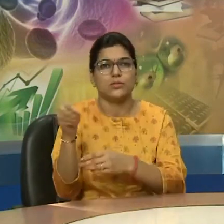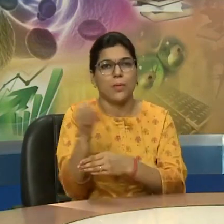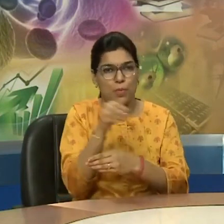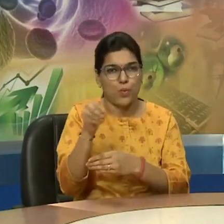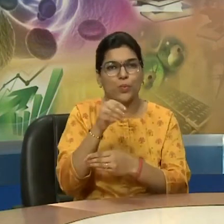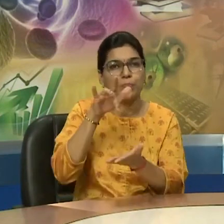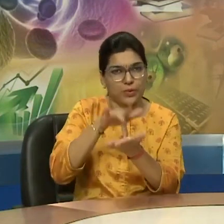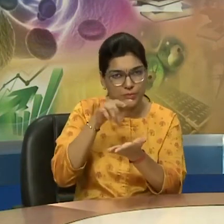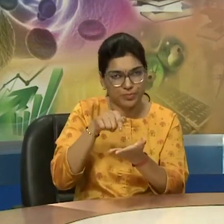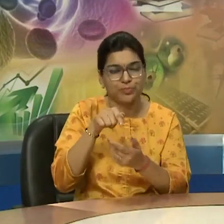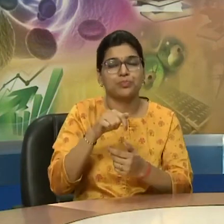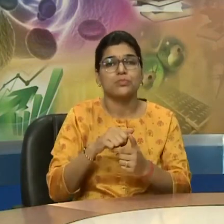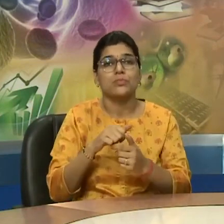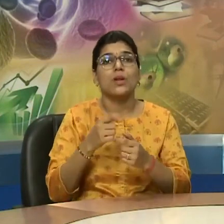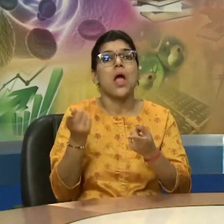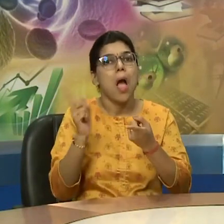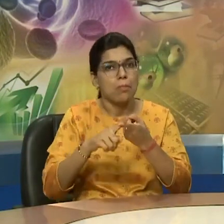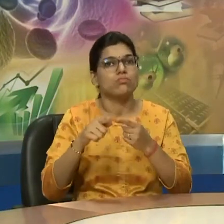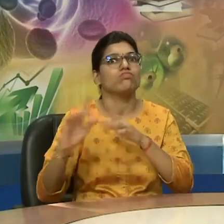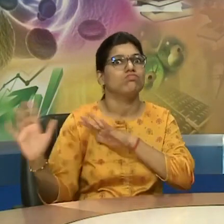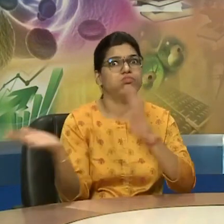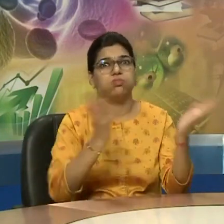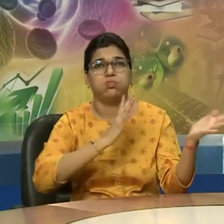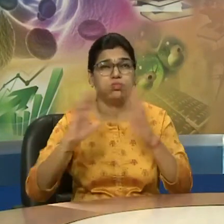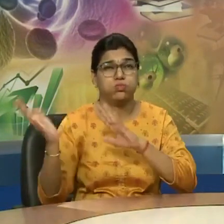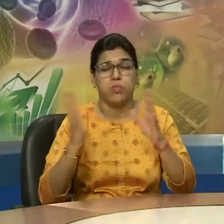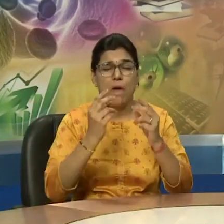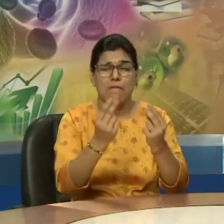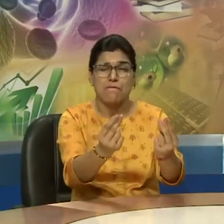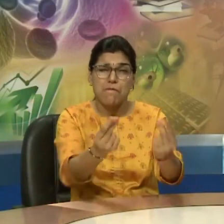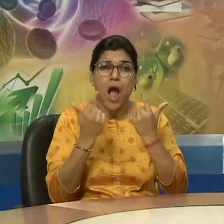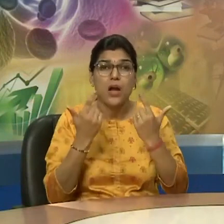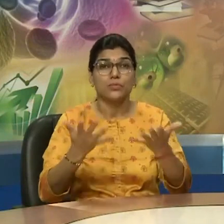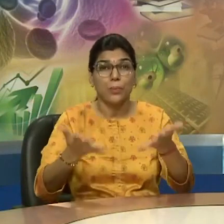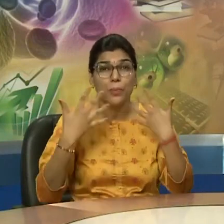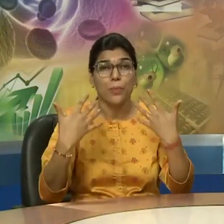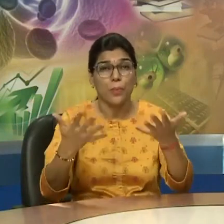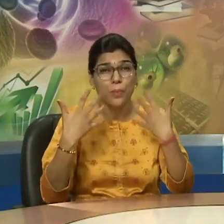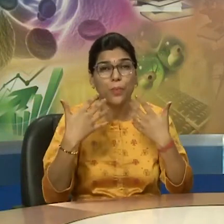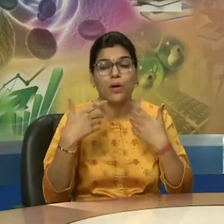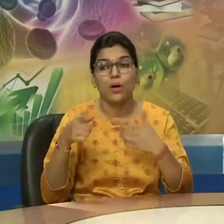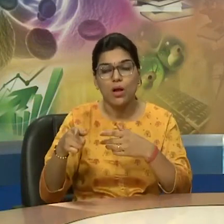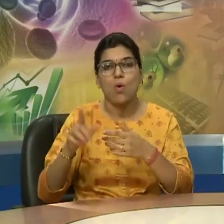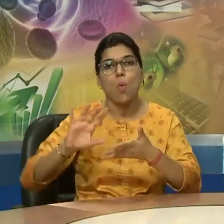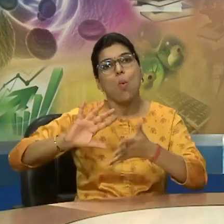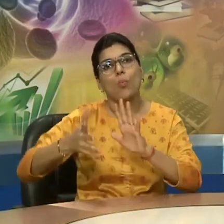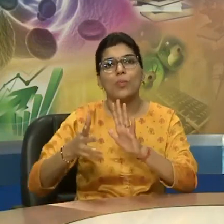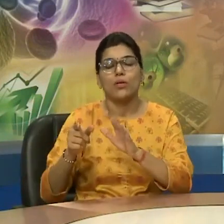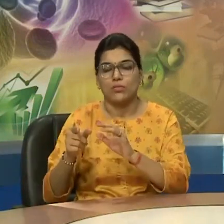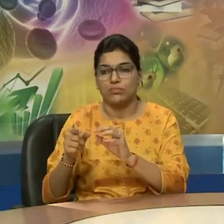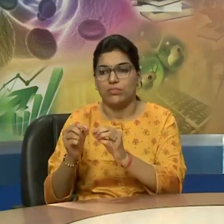But a strong wind, normal in the month of